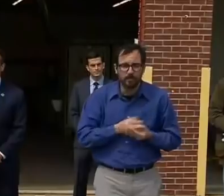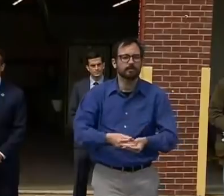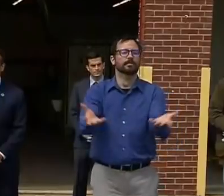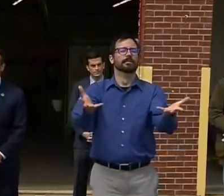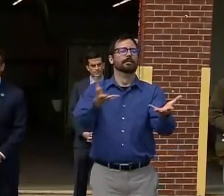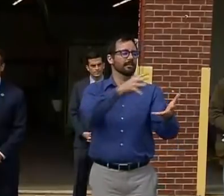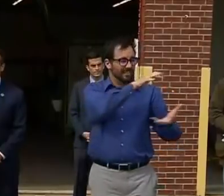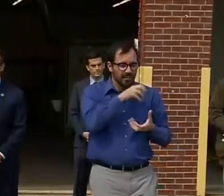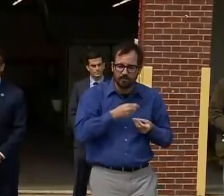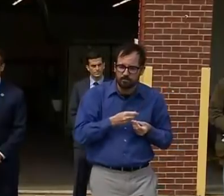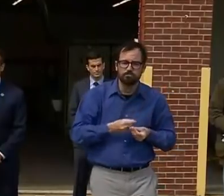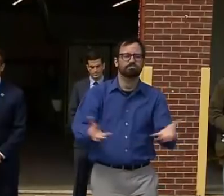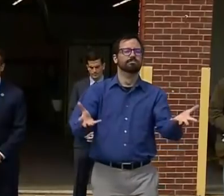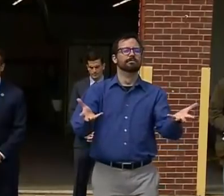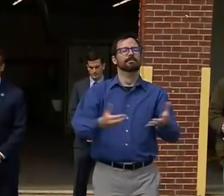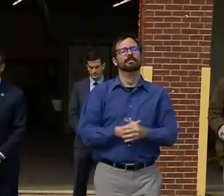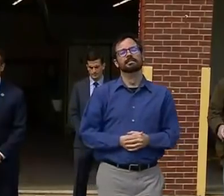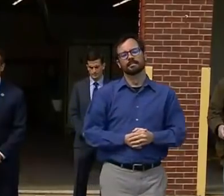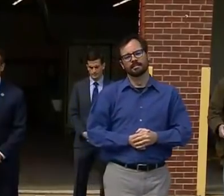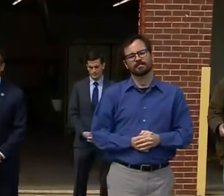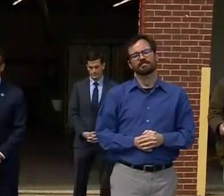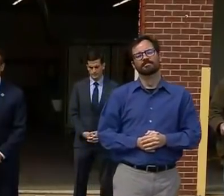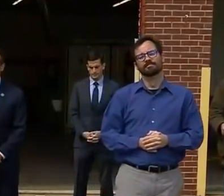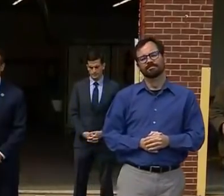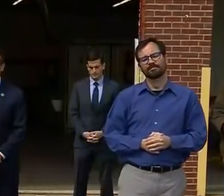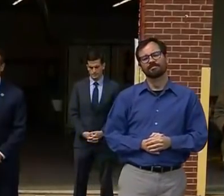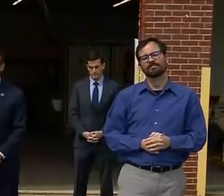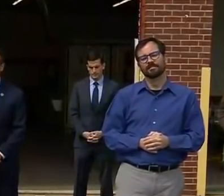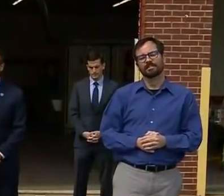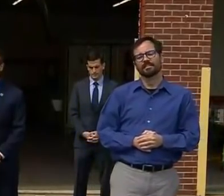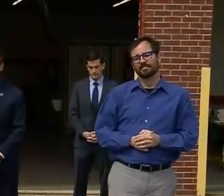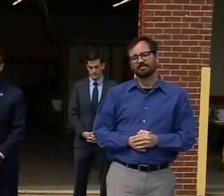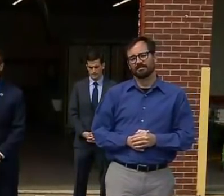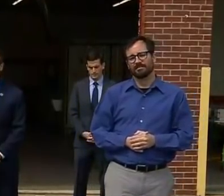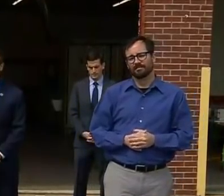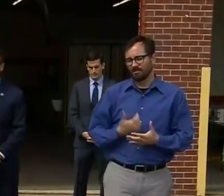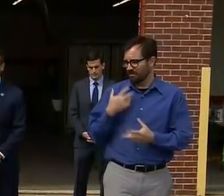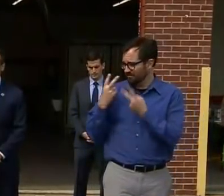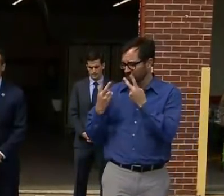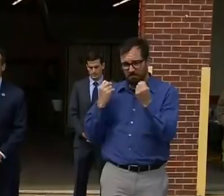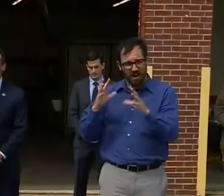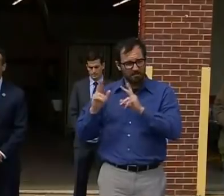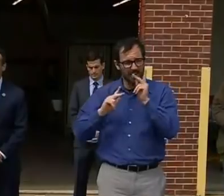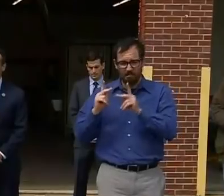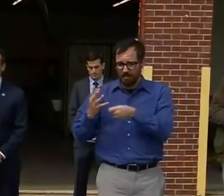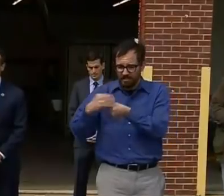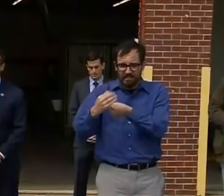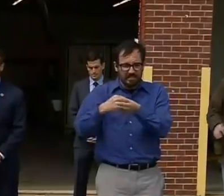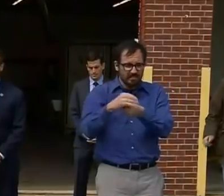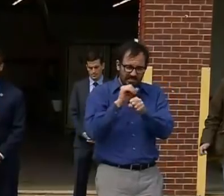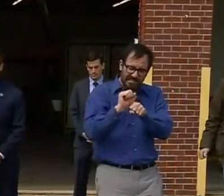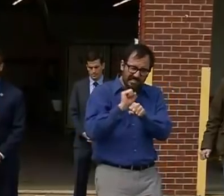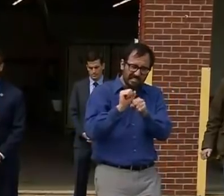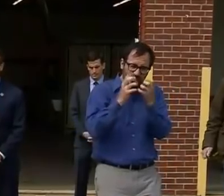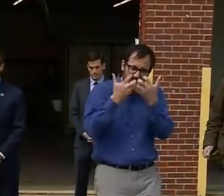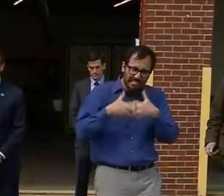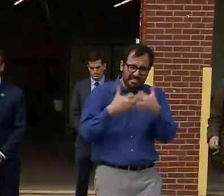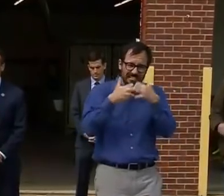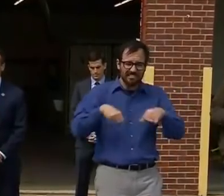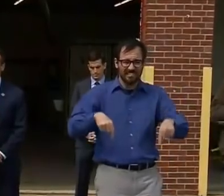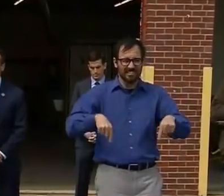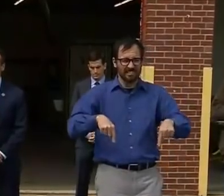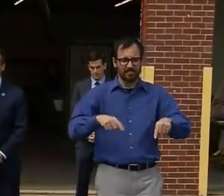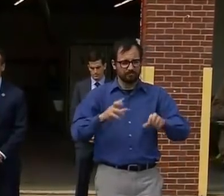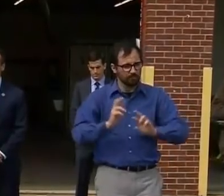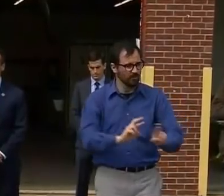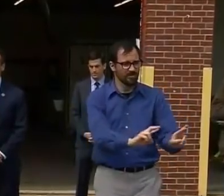build done, to test the system, and to mobilize it and make it operational, and we're thankful for their efforts. On the wall here